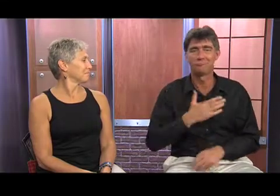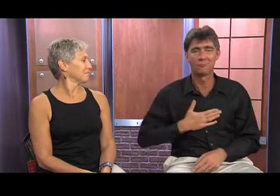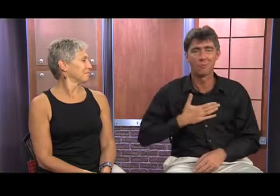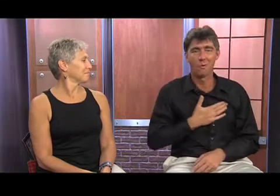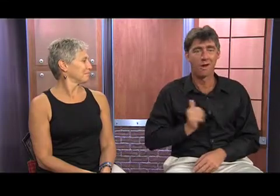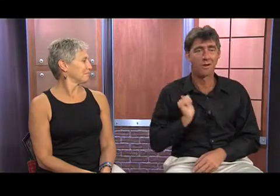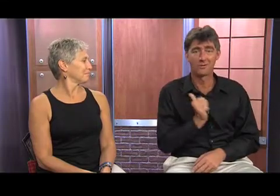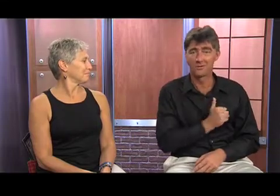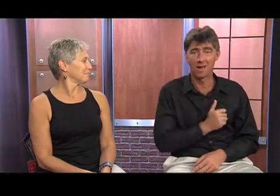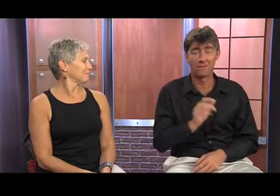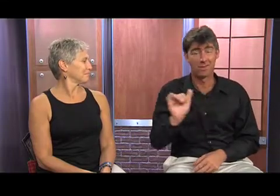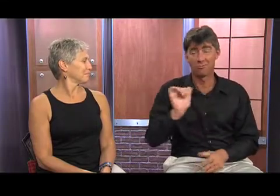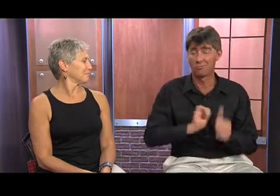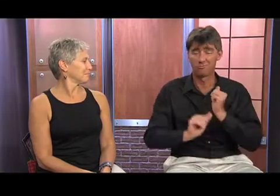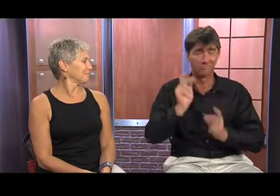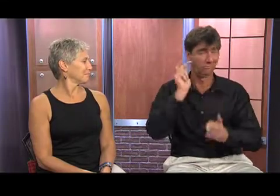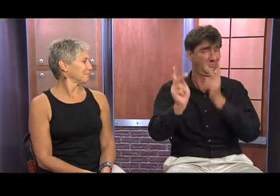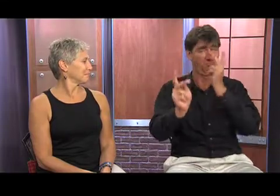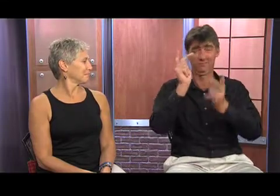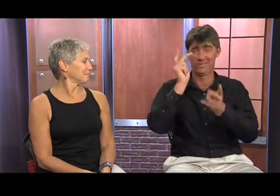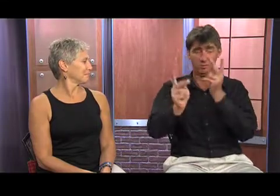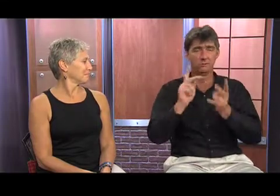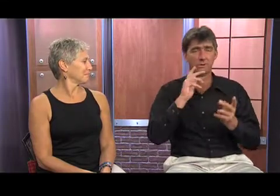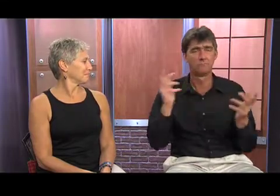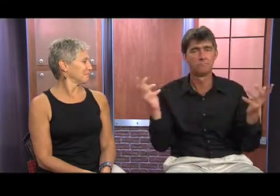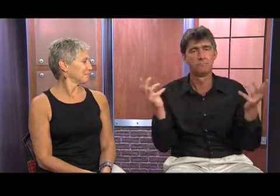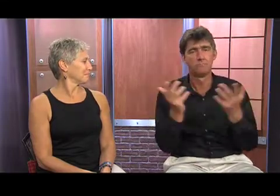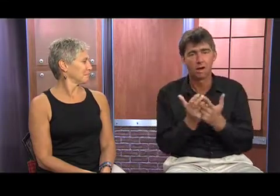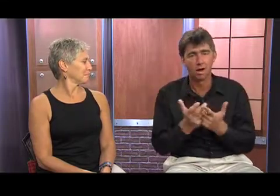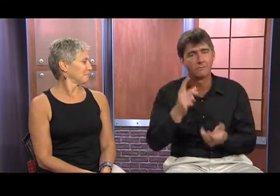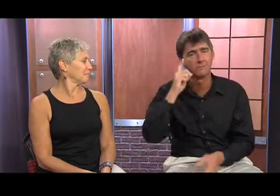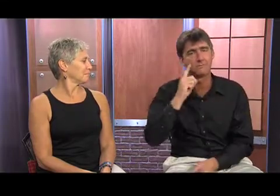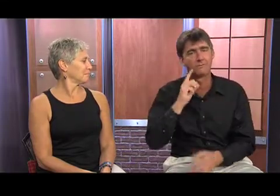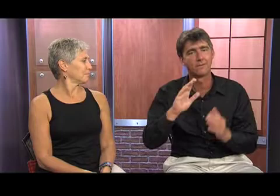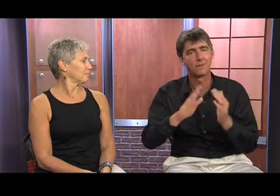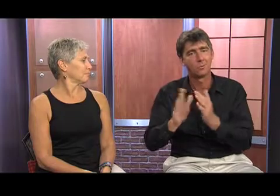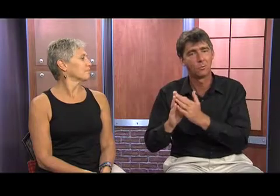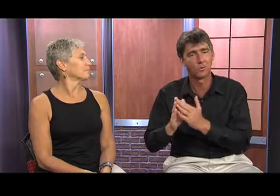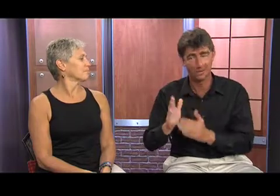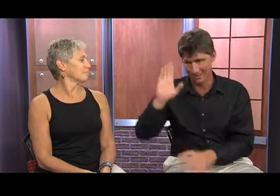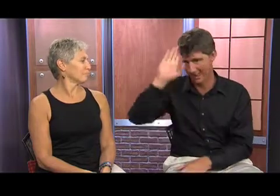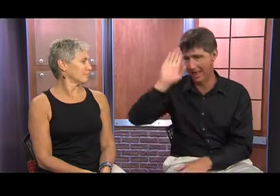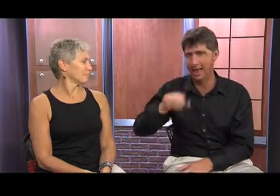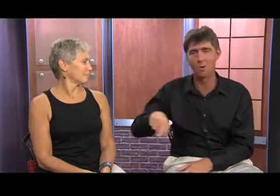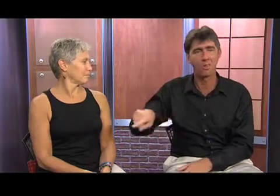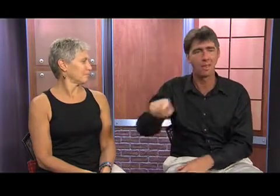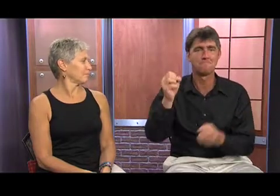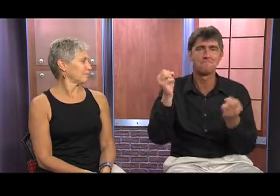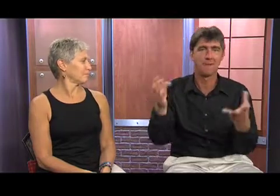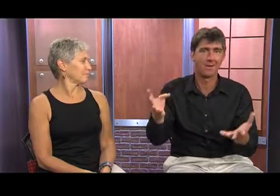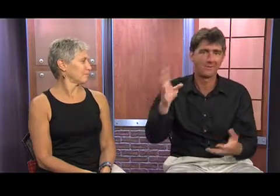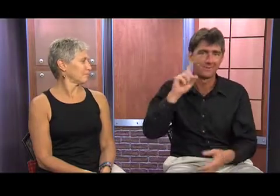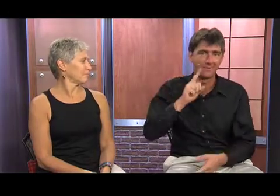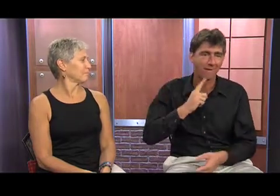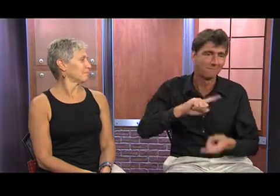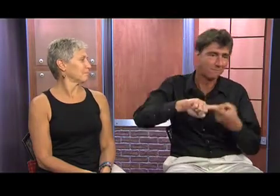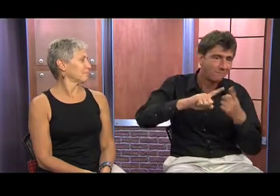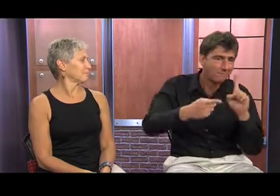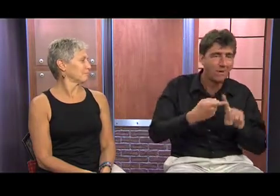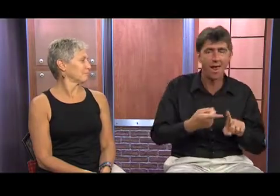And what I also know that historically, because of its visual nature, it's very, very popular in the deaf community. A great many of my deaf friends and